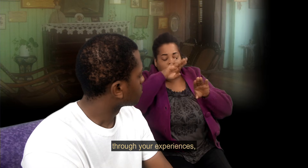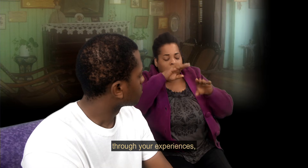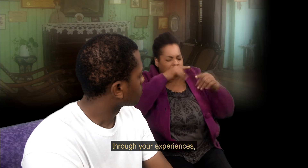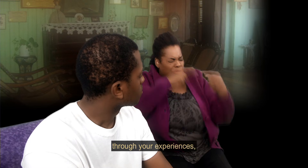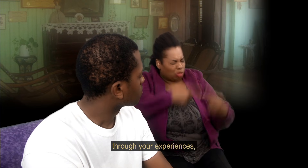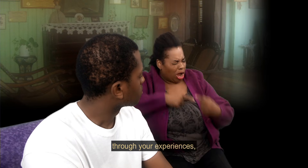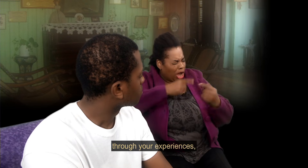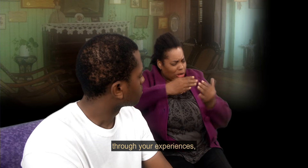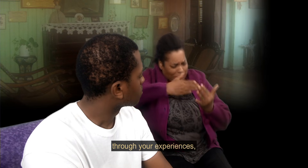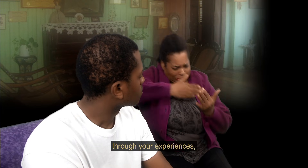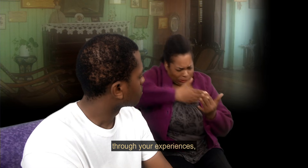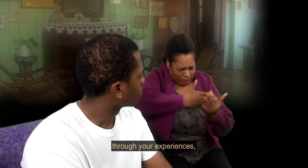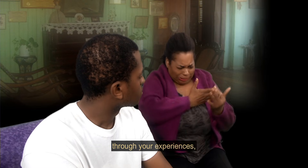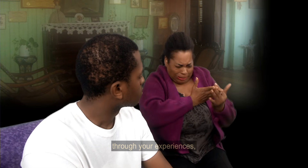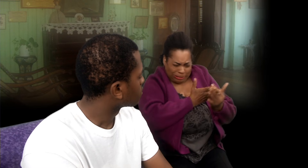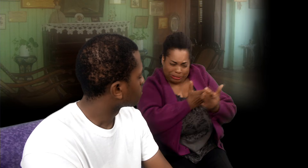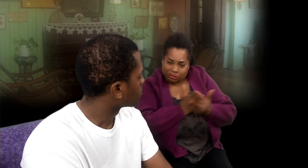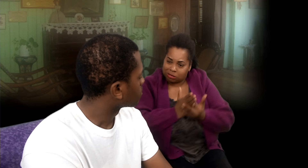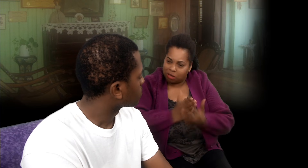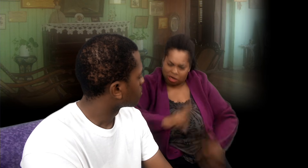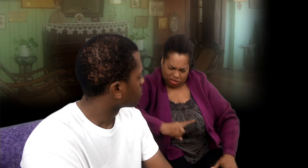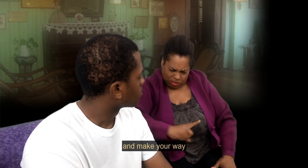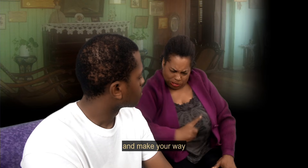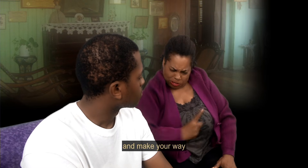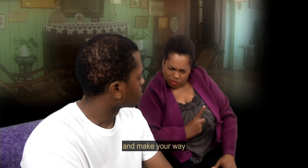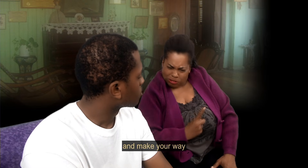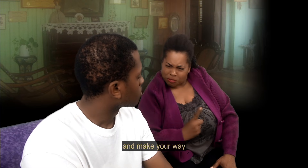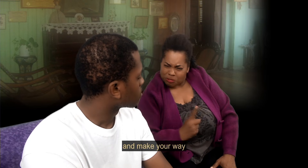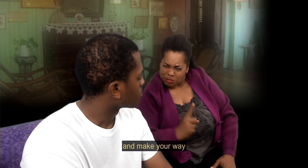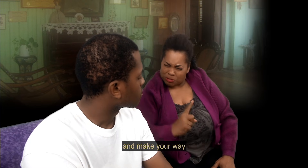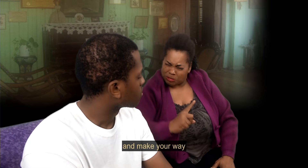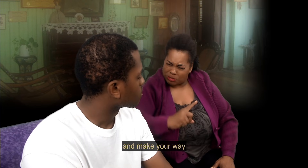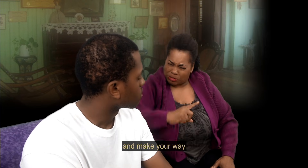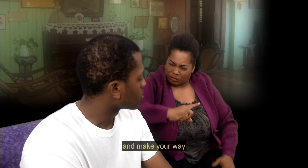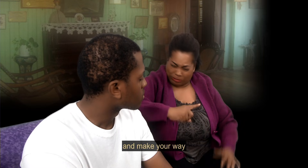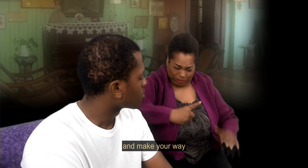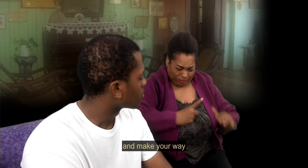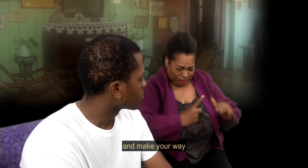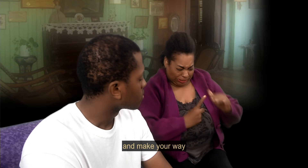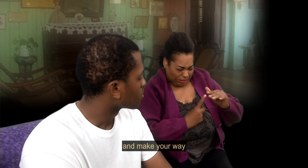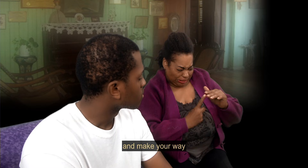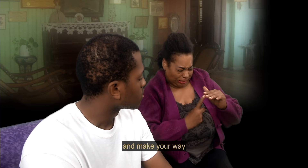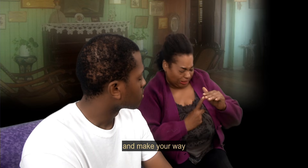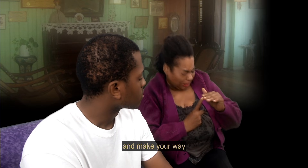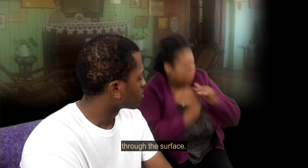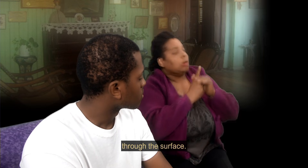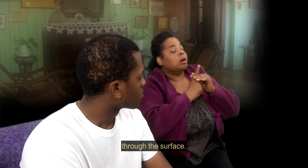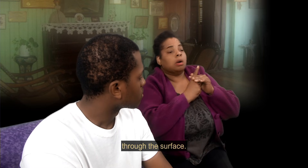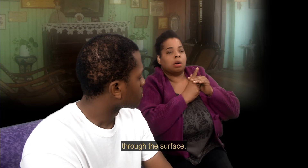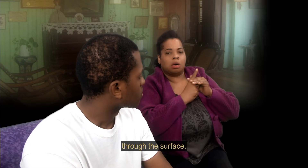your experiences, and make your way through the